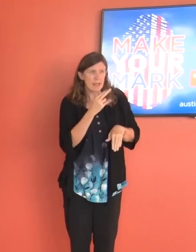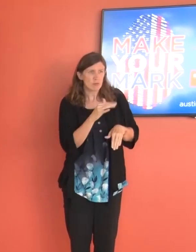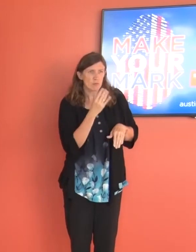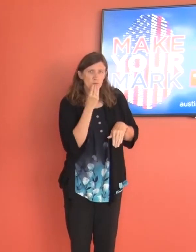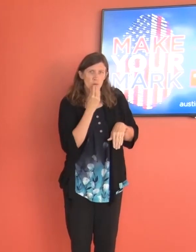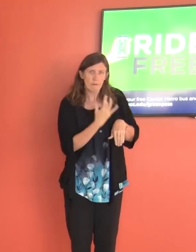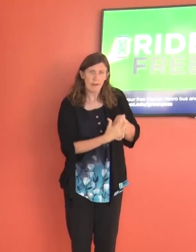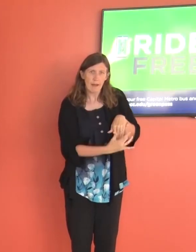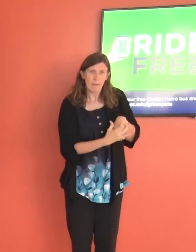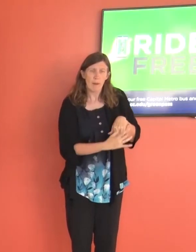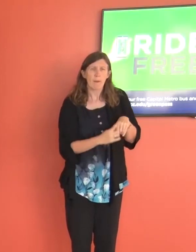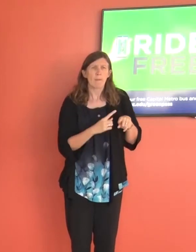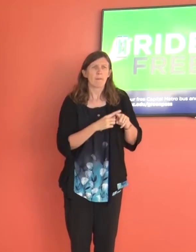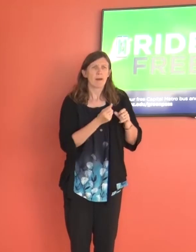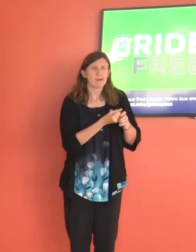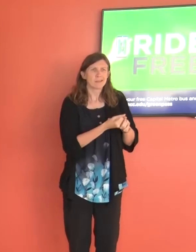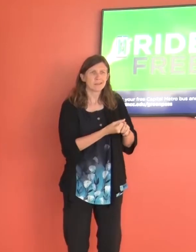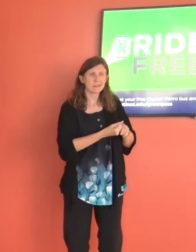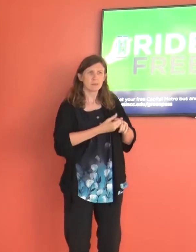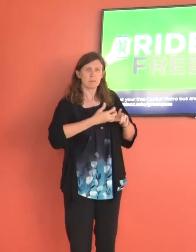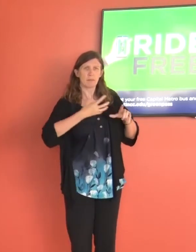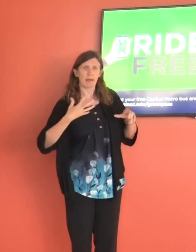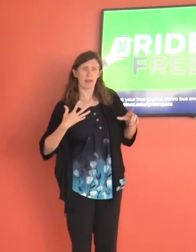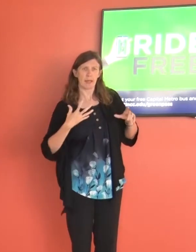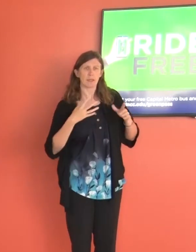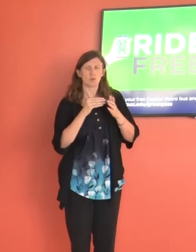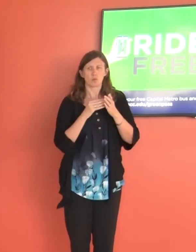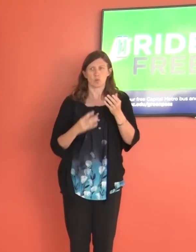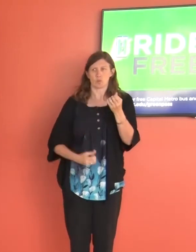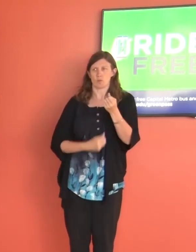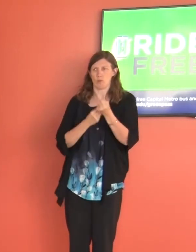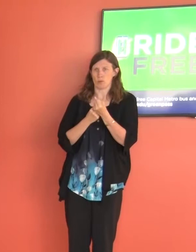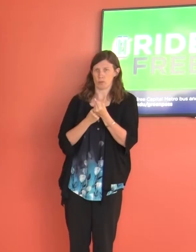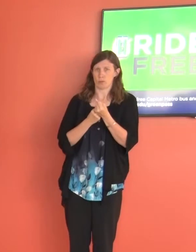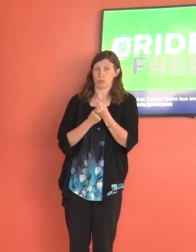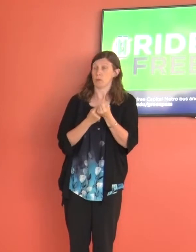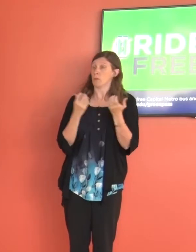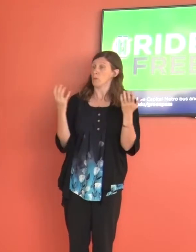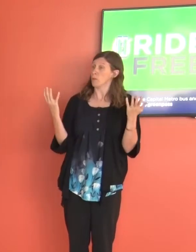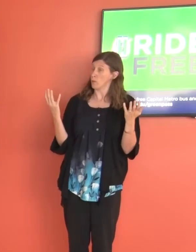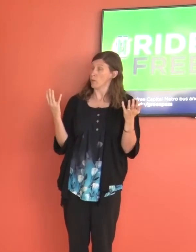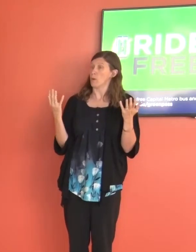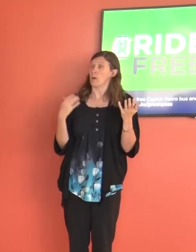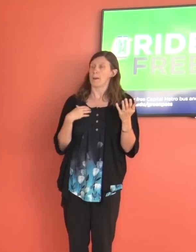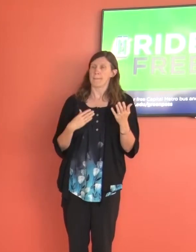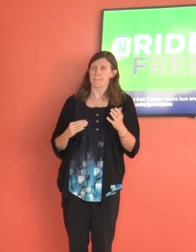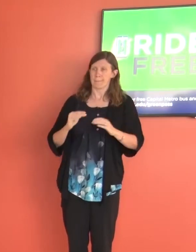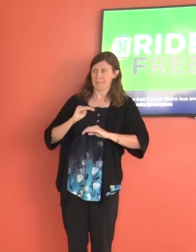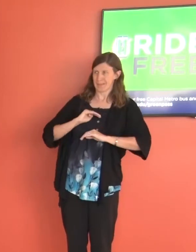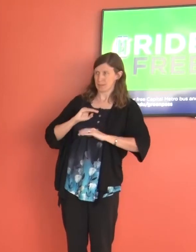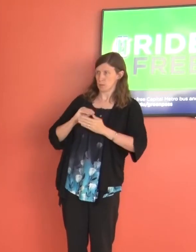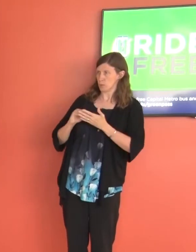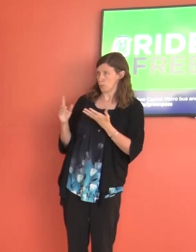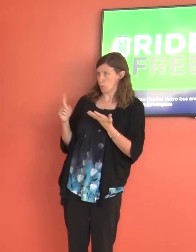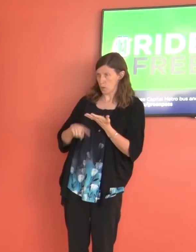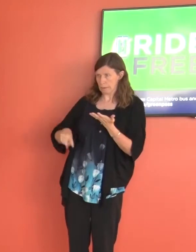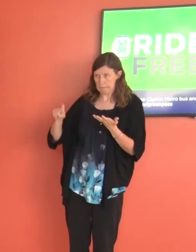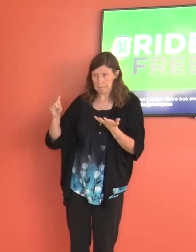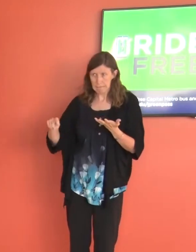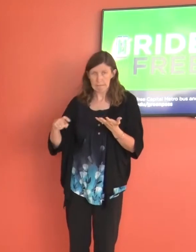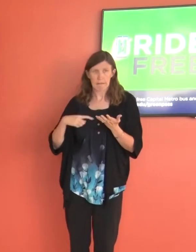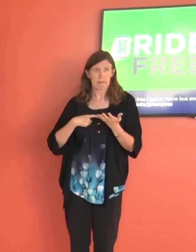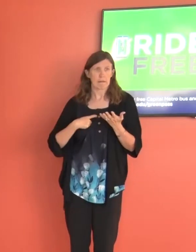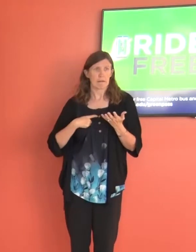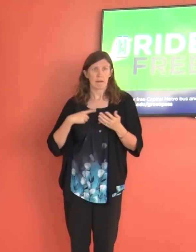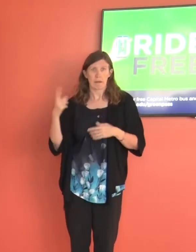make sure we expand our student support services so that we're able to meet the students where they are, whether it's expanding the